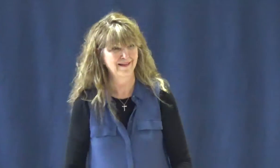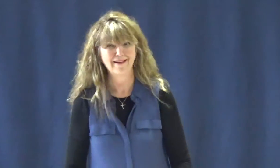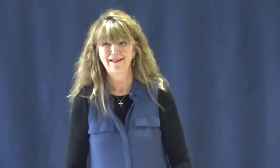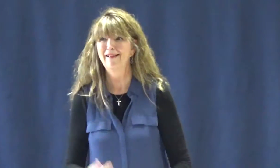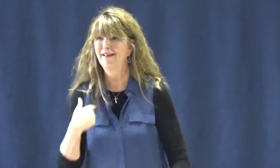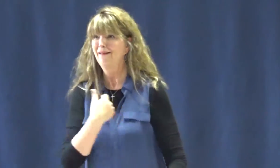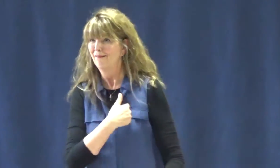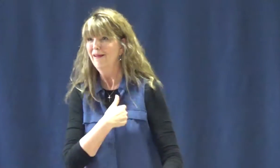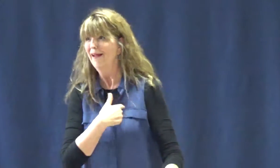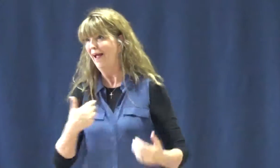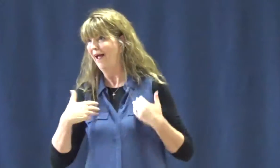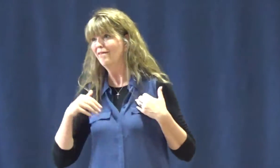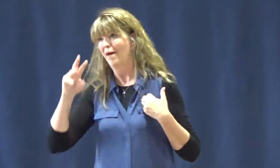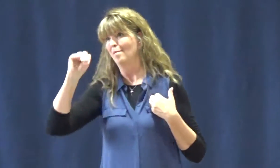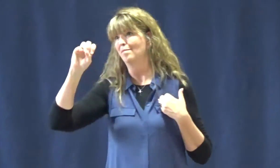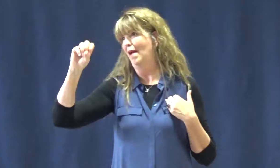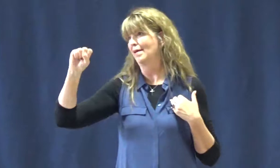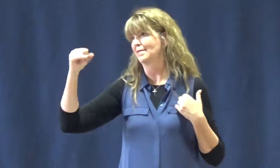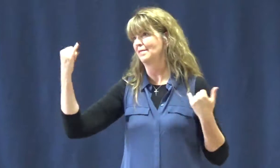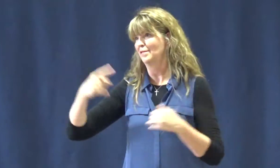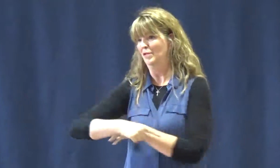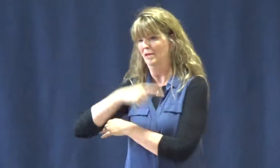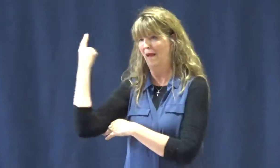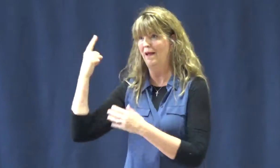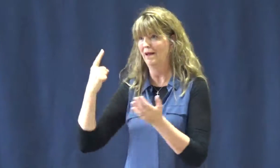admit that, right? We have a mess.